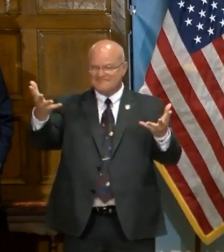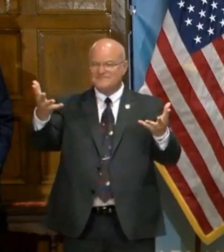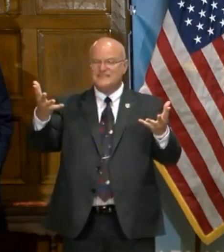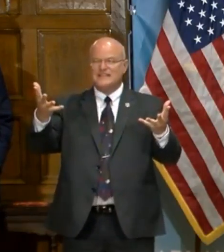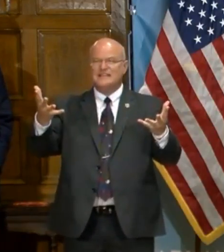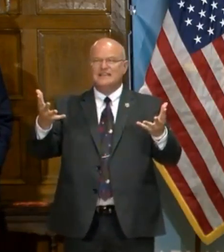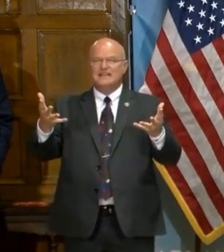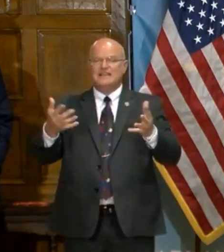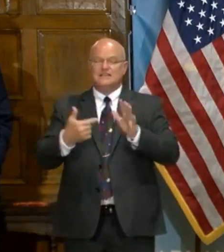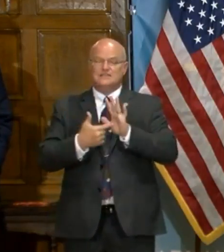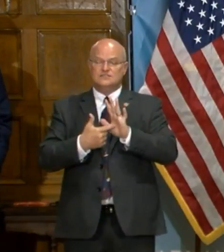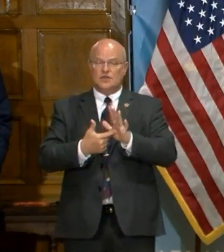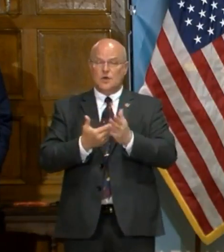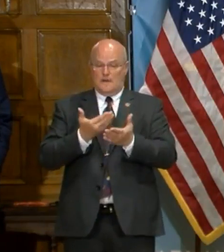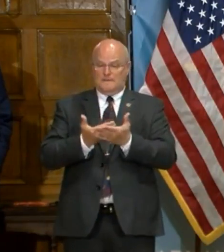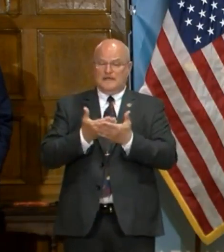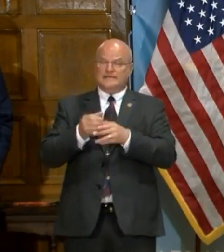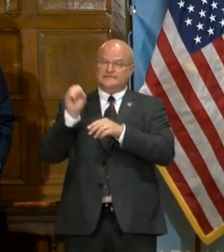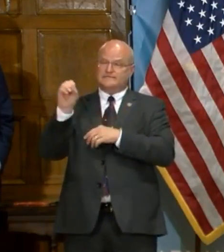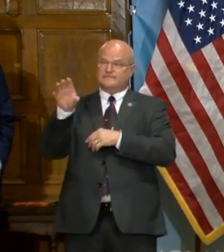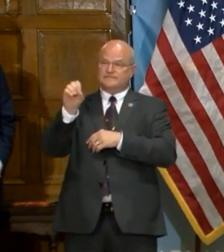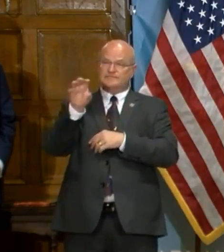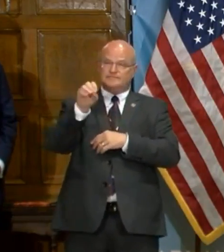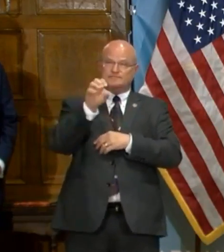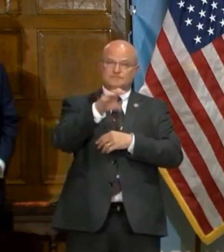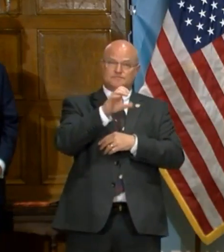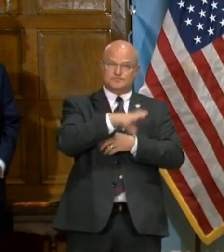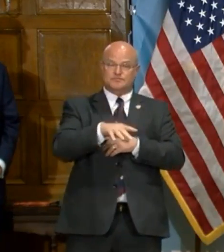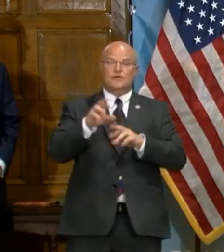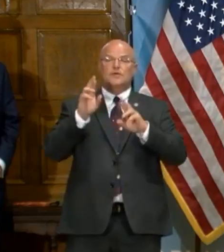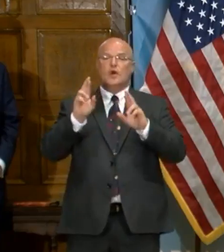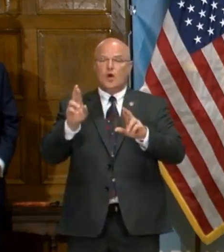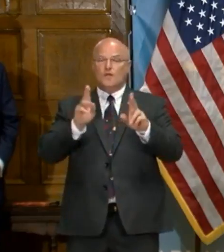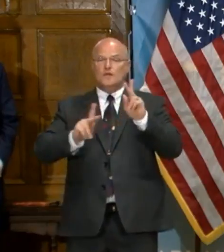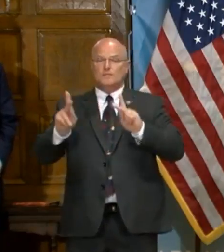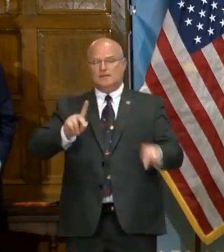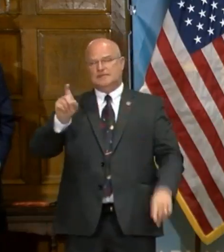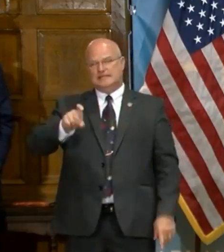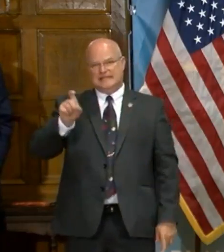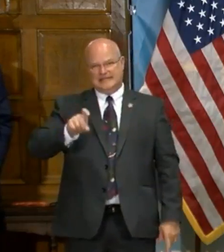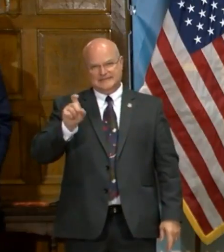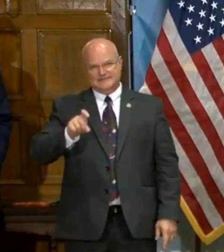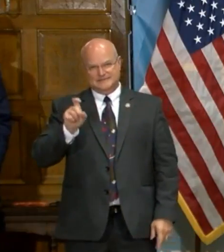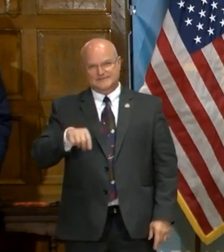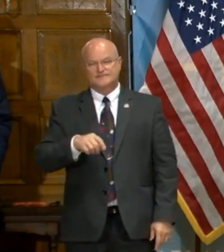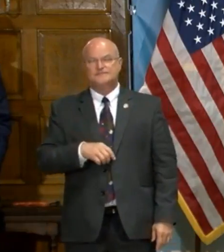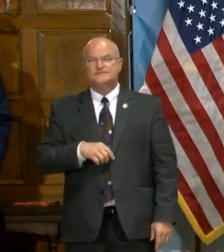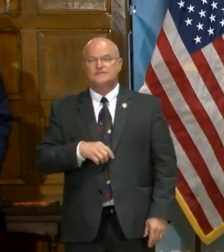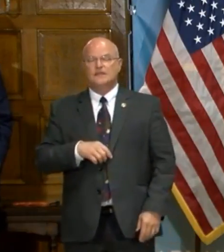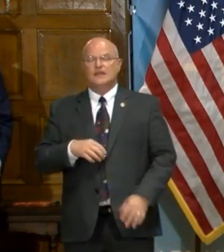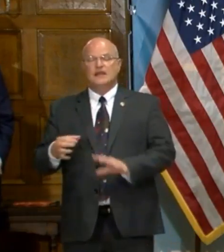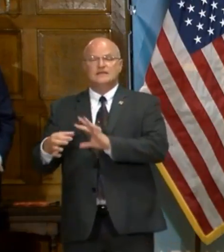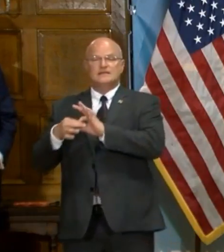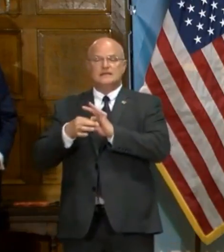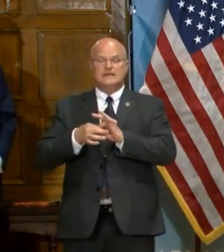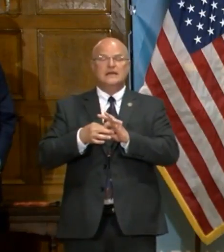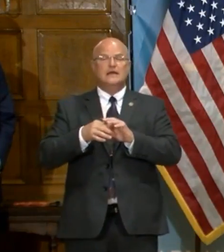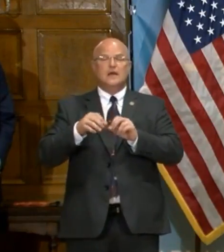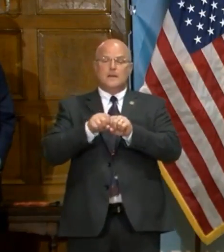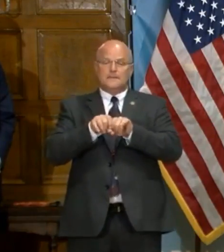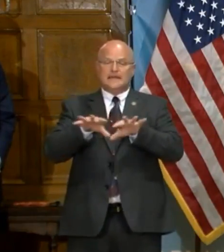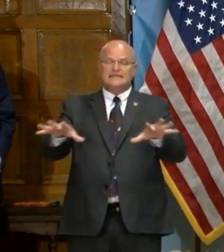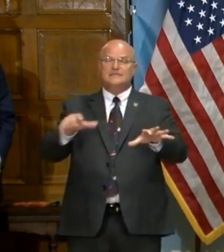to show that funds are getting out there, hopefully getting to the people who are in desperate need of them. As it relates to the pandemic